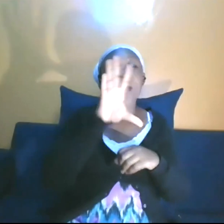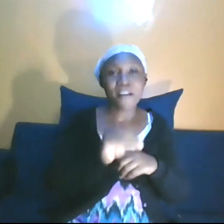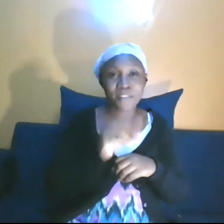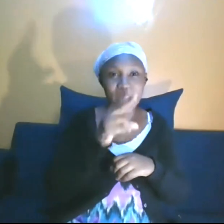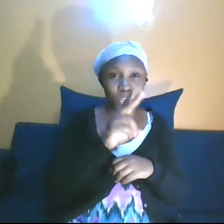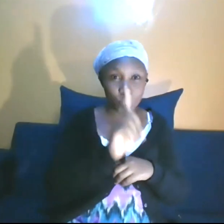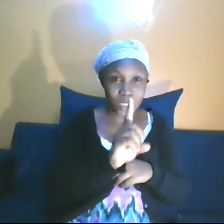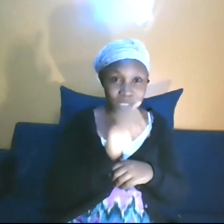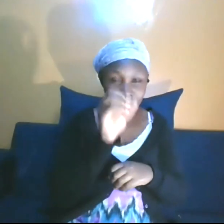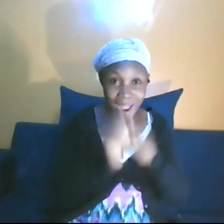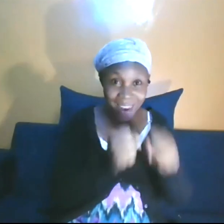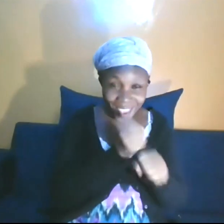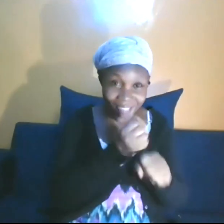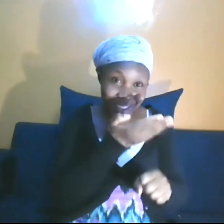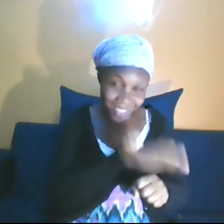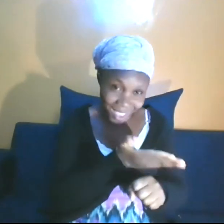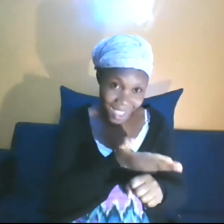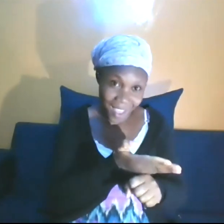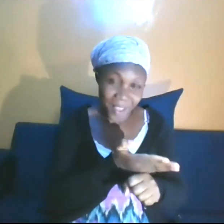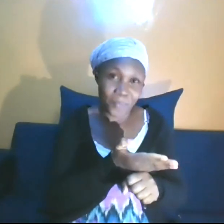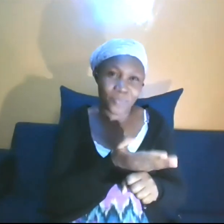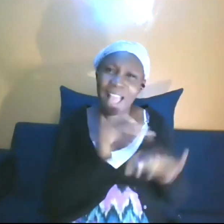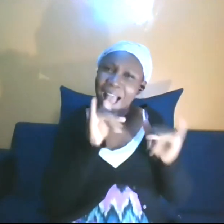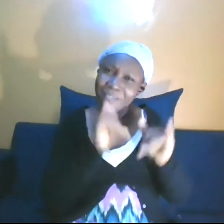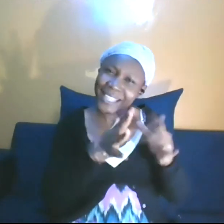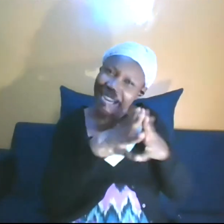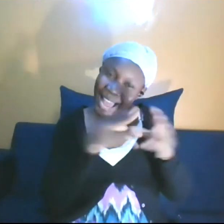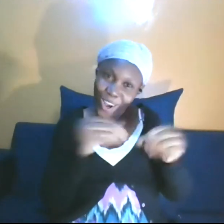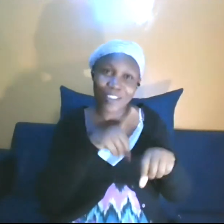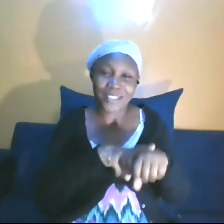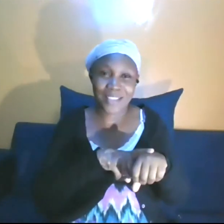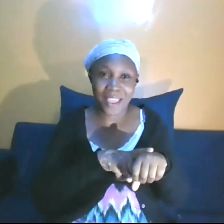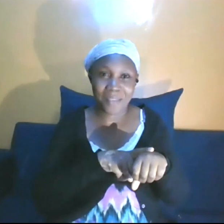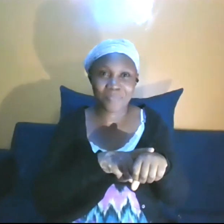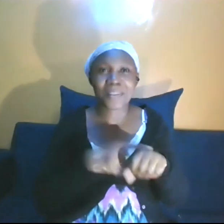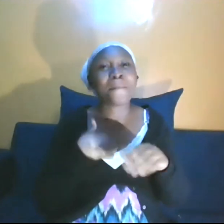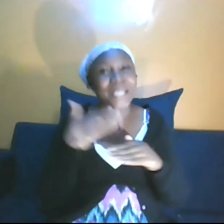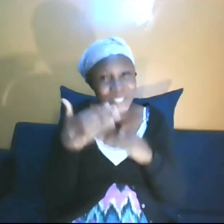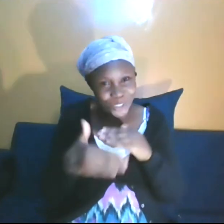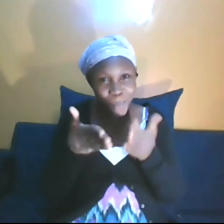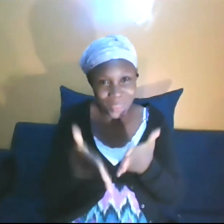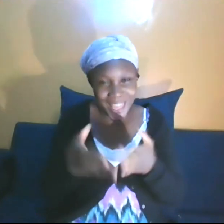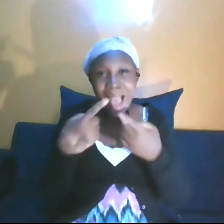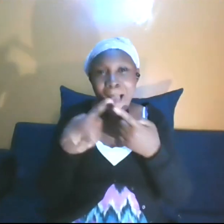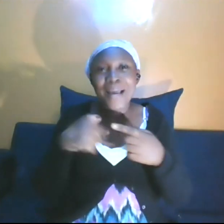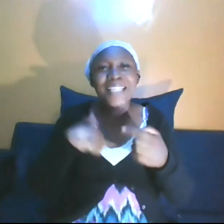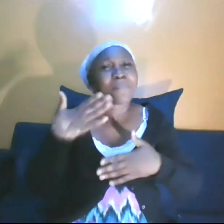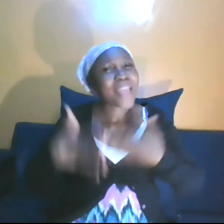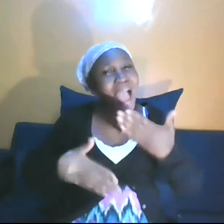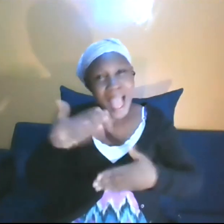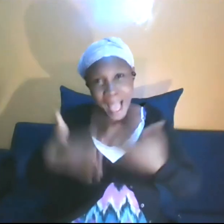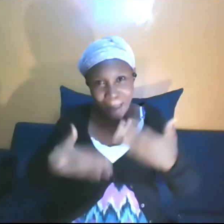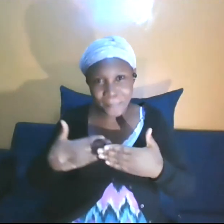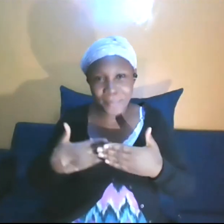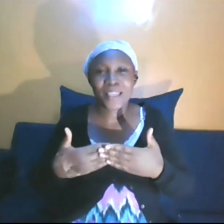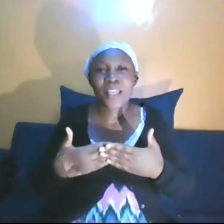this community, if you will, for a very long time. I'll leave it there. I'm also happy to come back in if you want to discuss